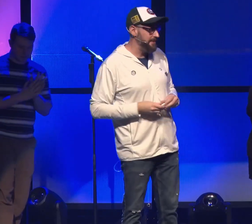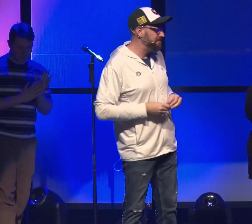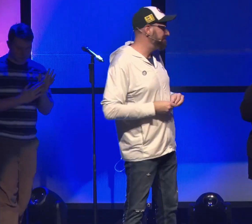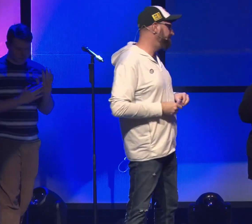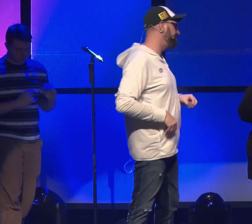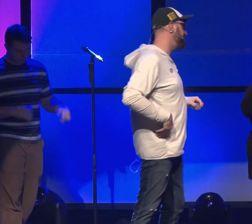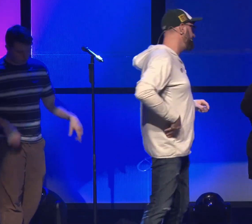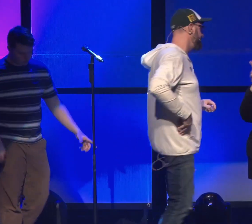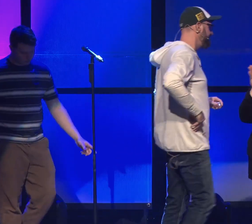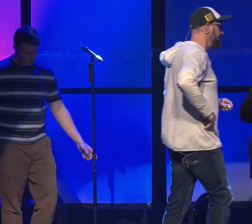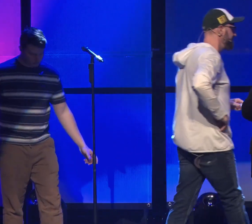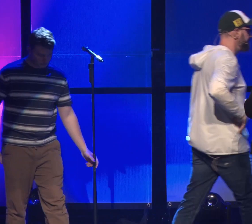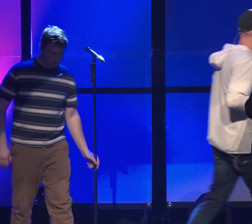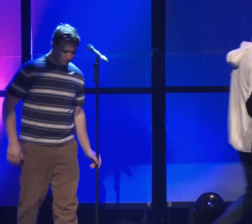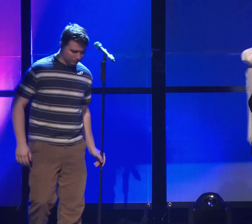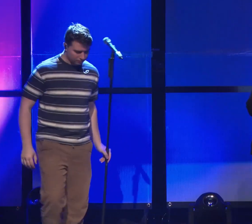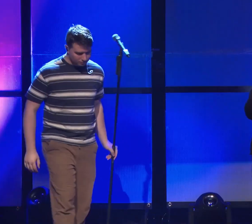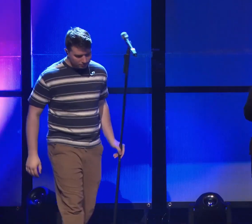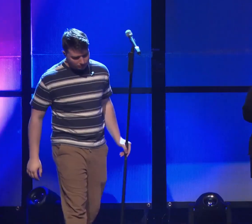you out of here.